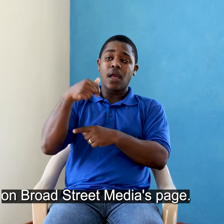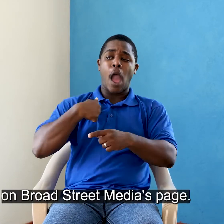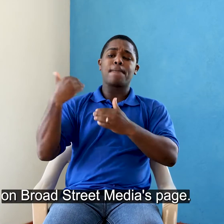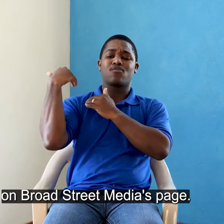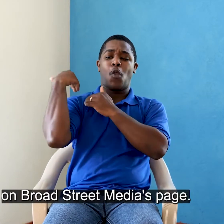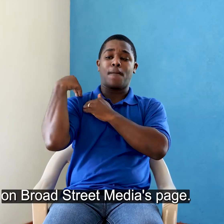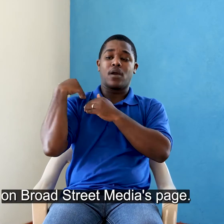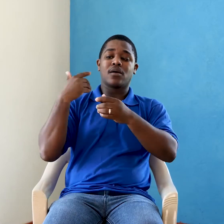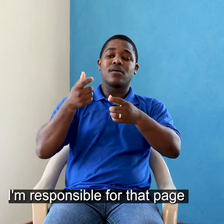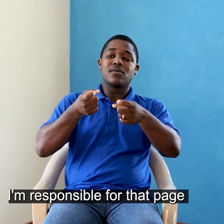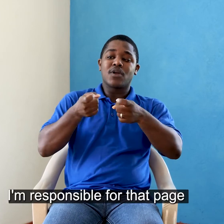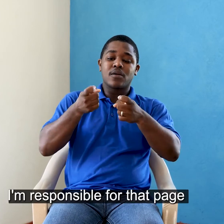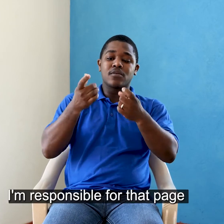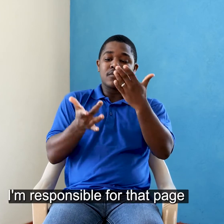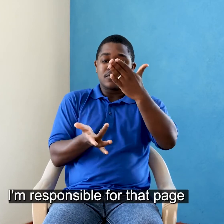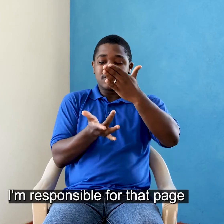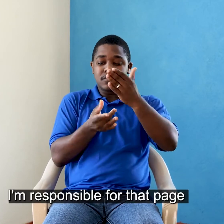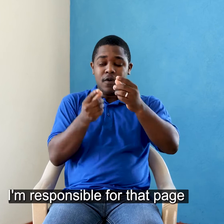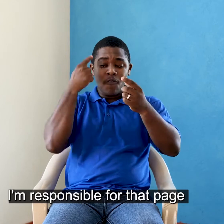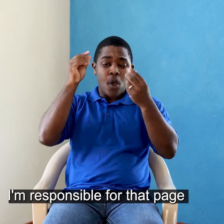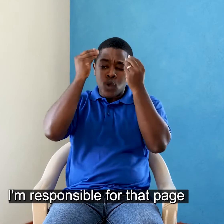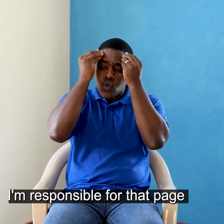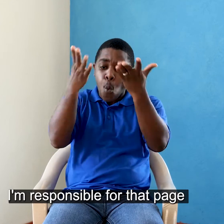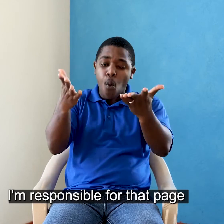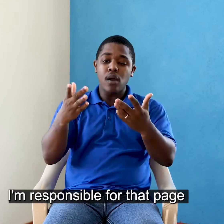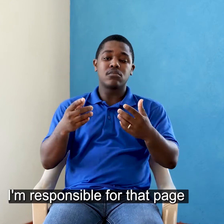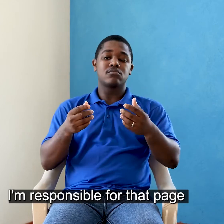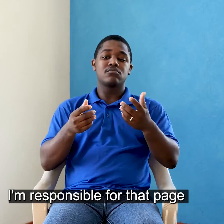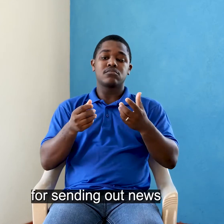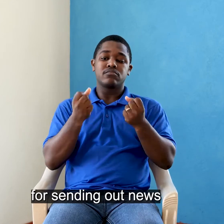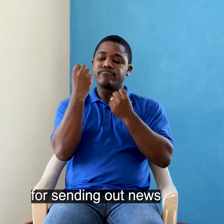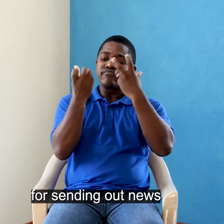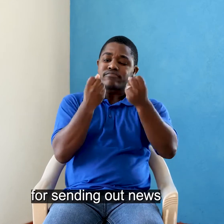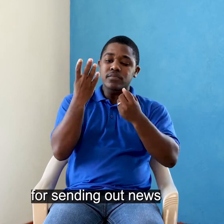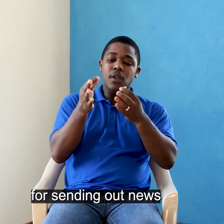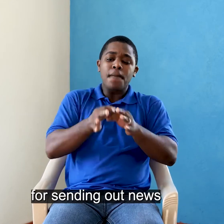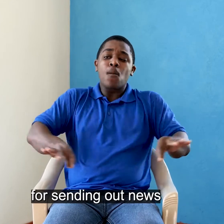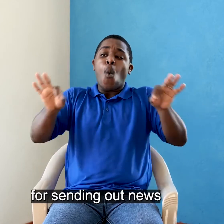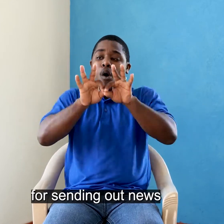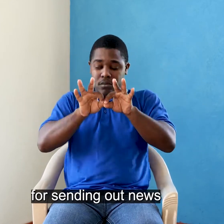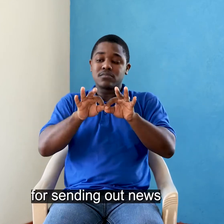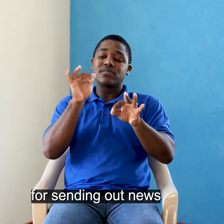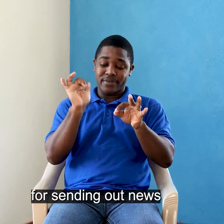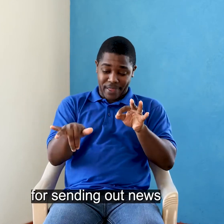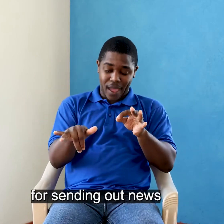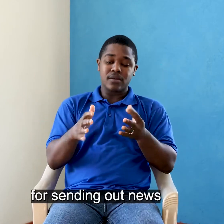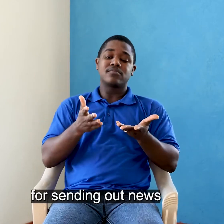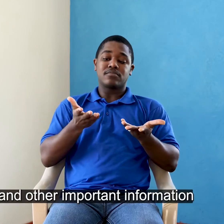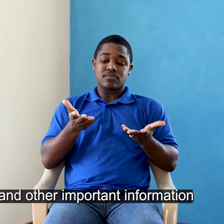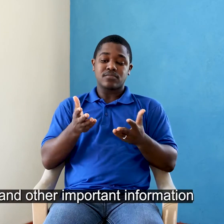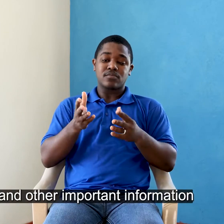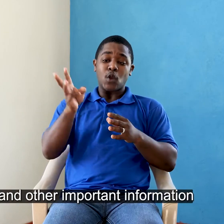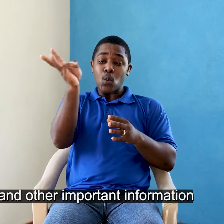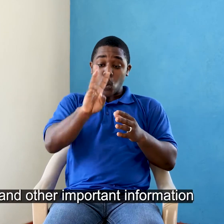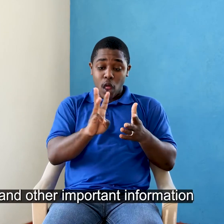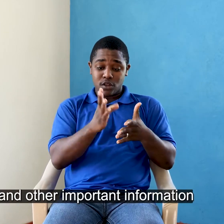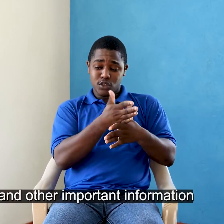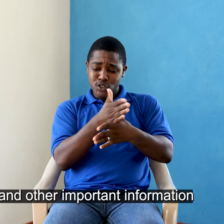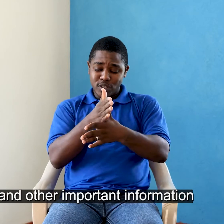Media's page. I'm responsible for that page for sending out news and other important